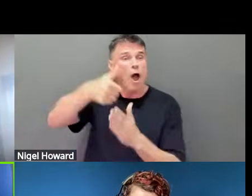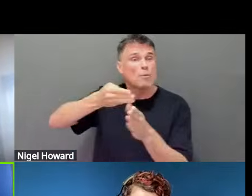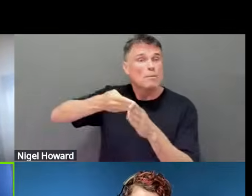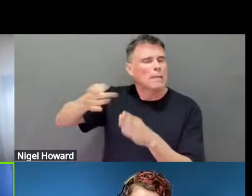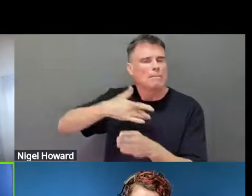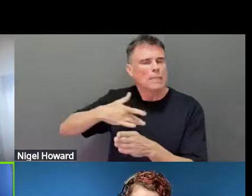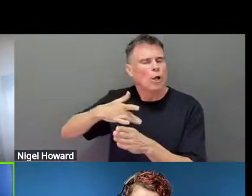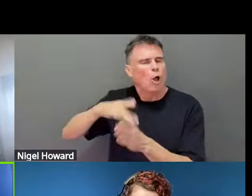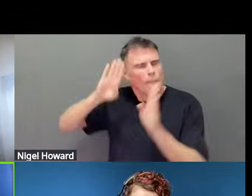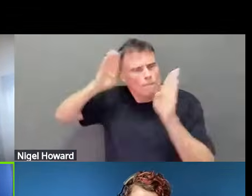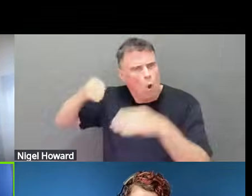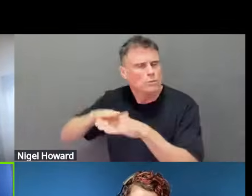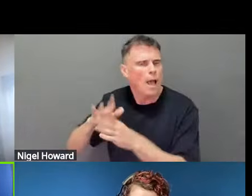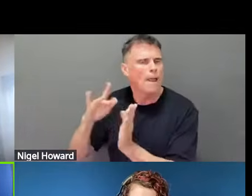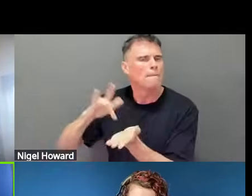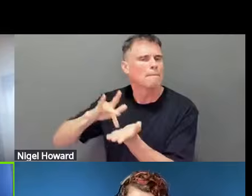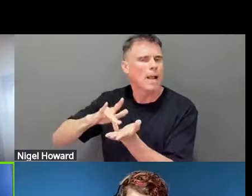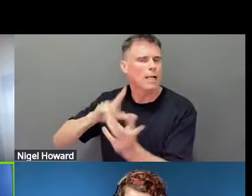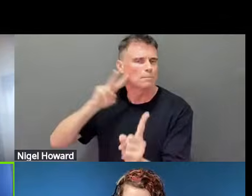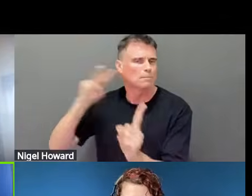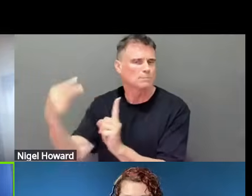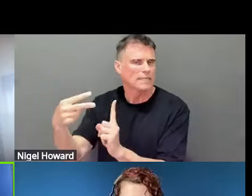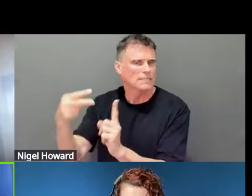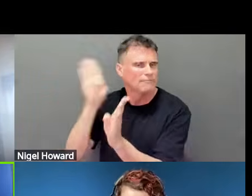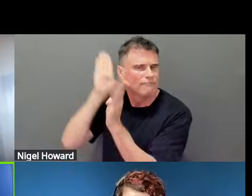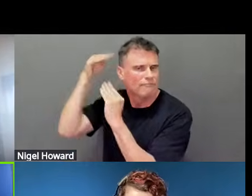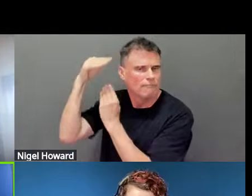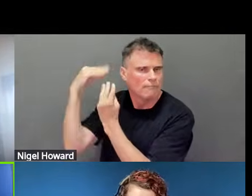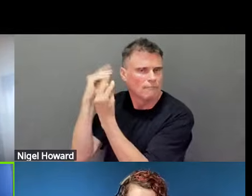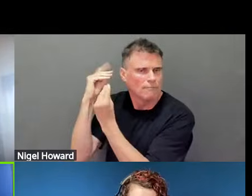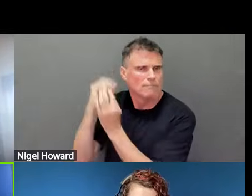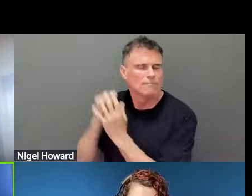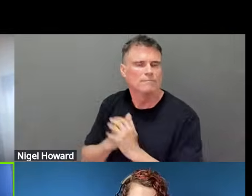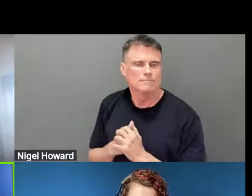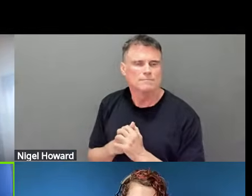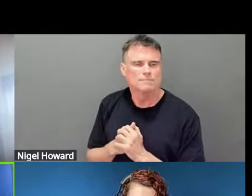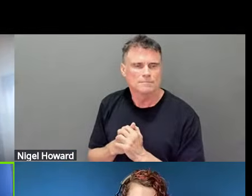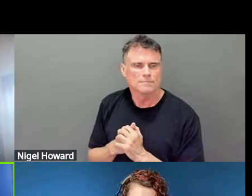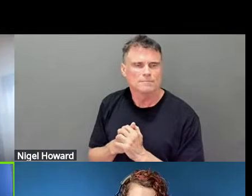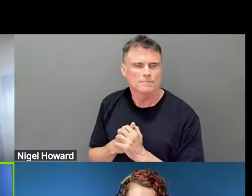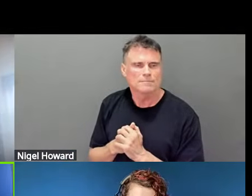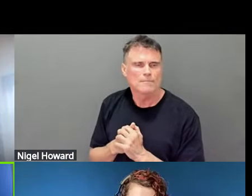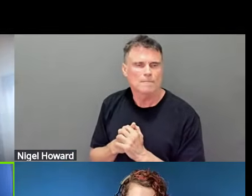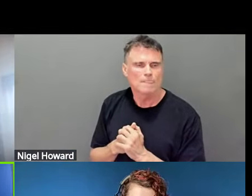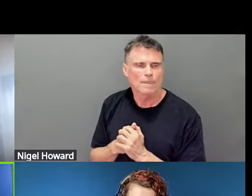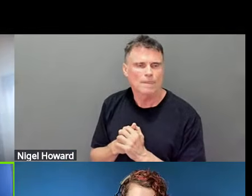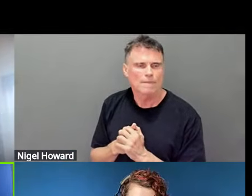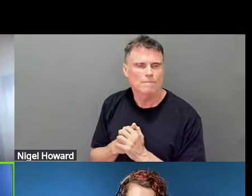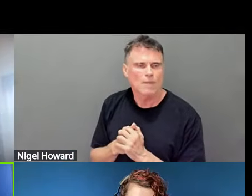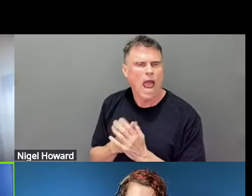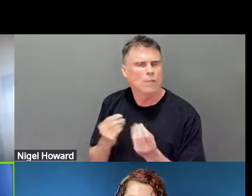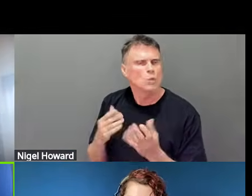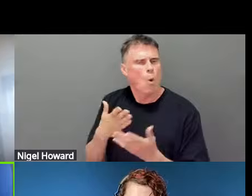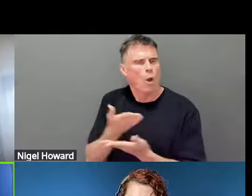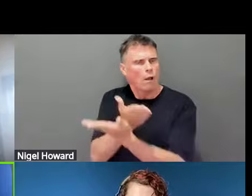about us. And you may be familiar with the UNCRPD phrase, which is nothing about us without